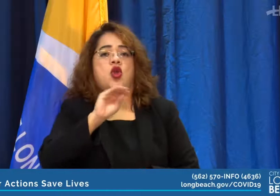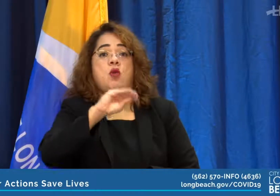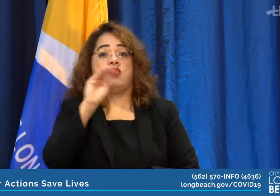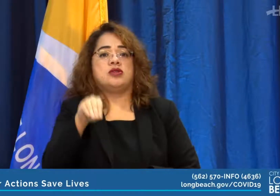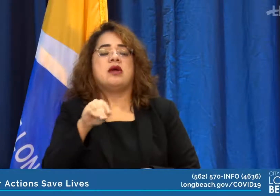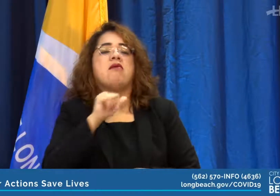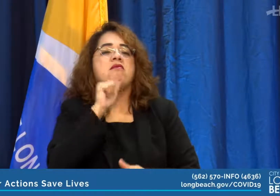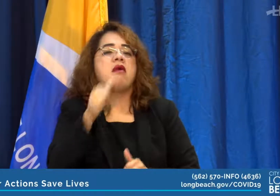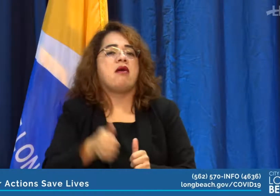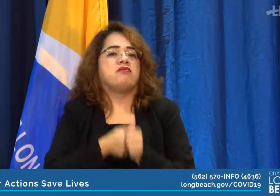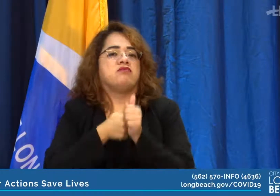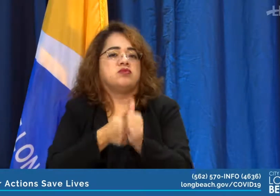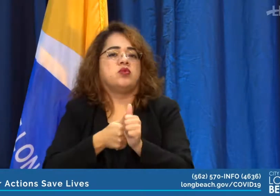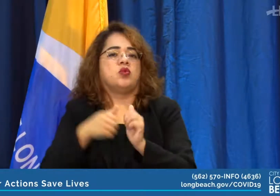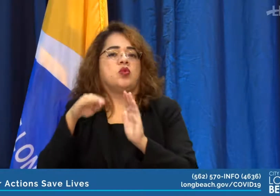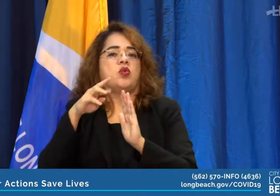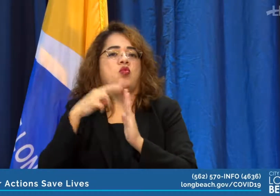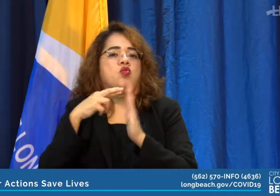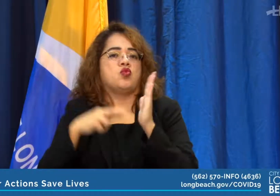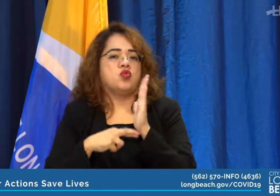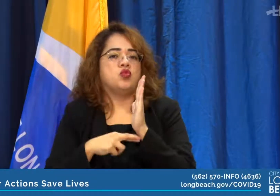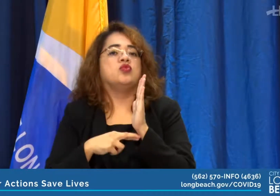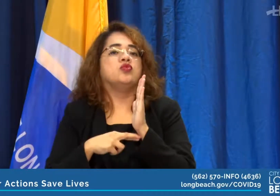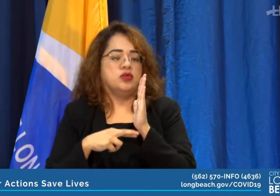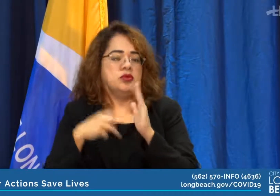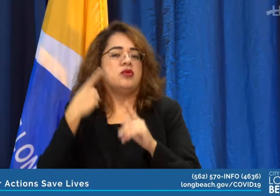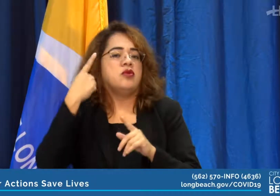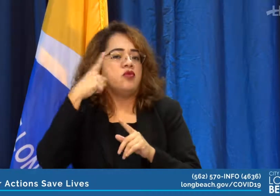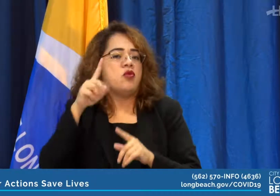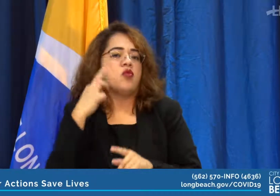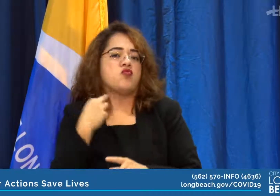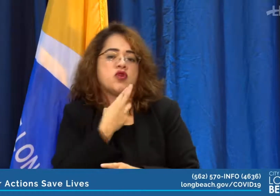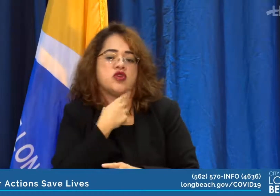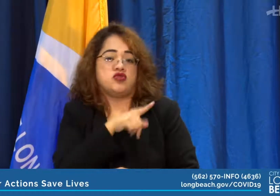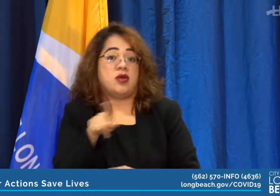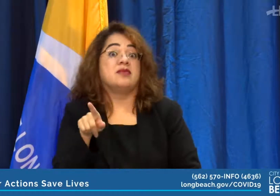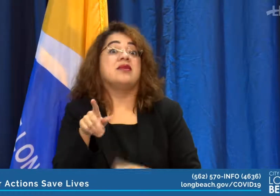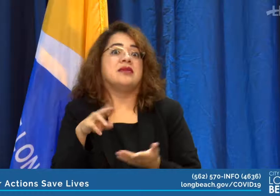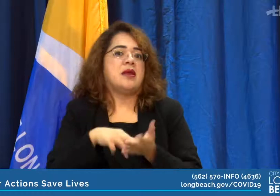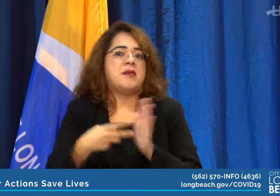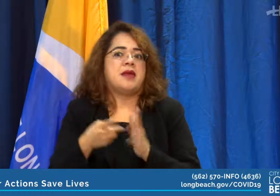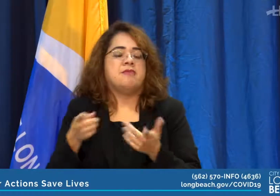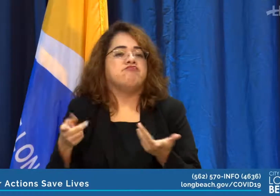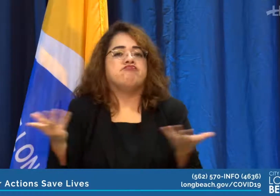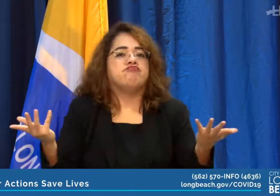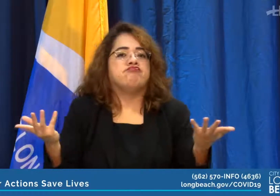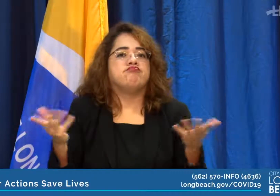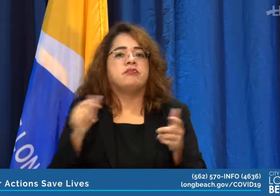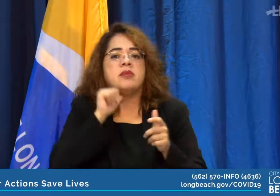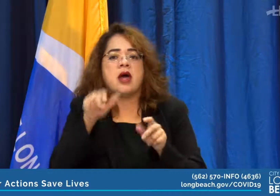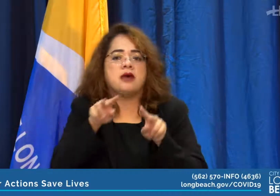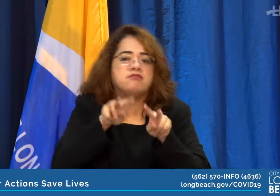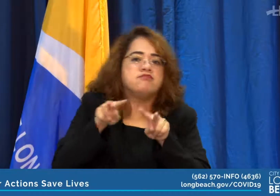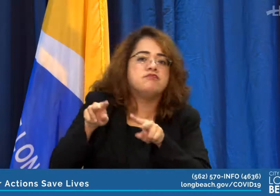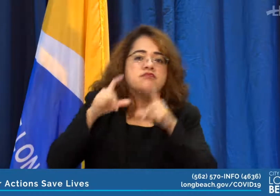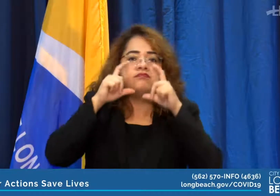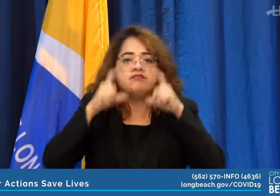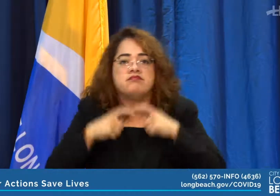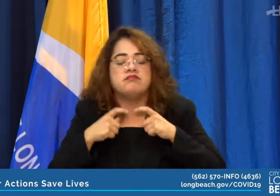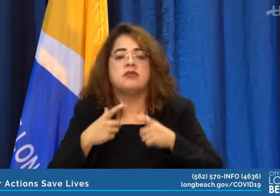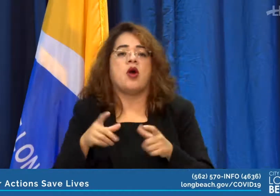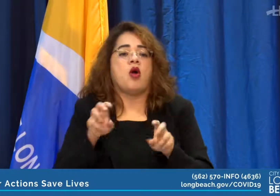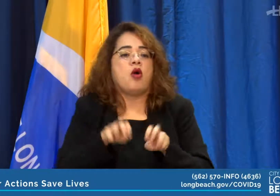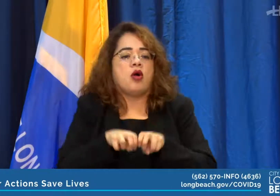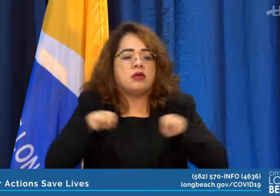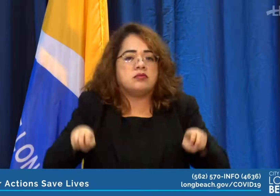non-compliance rate among restaurants in terms of all the different things that we need for the social